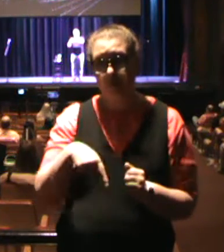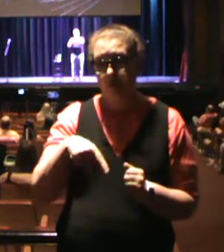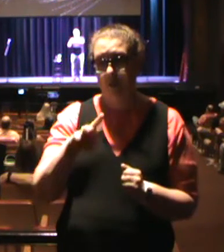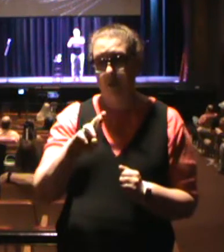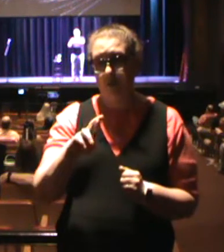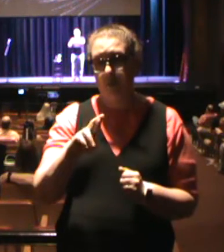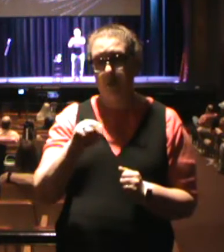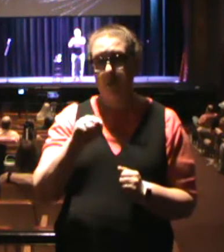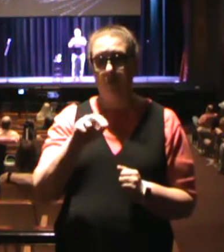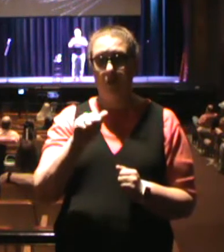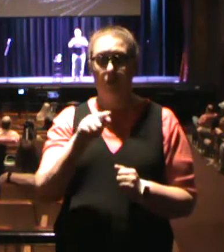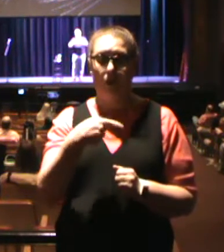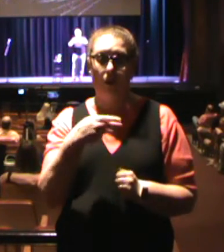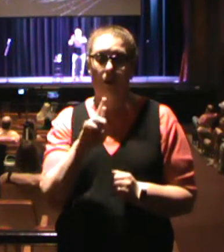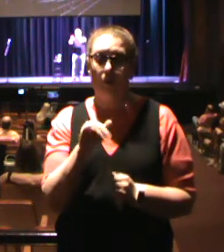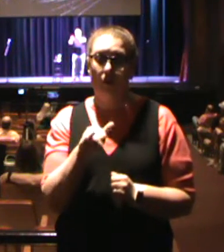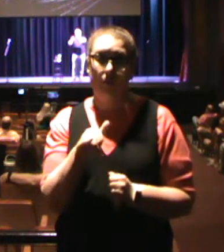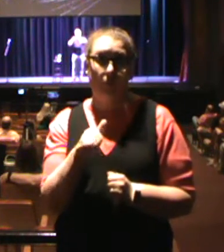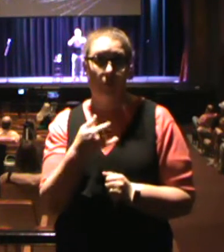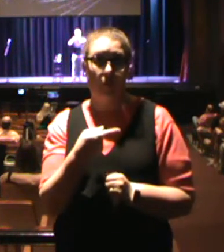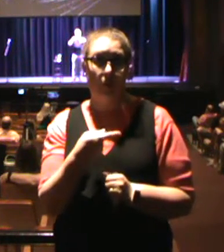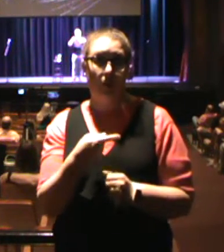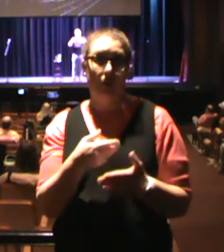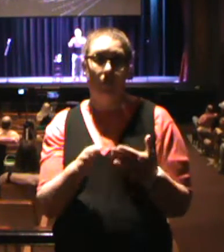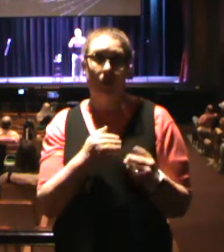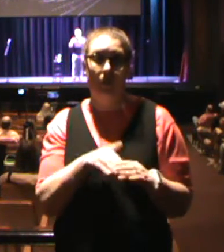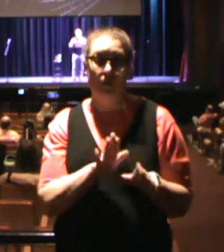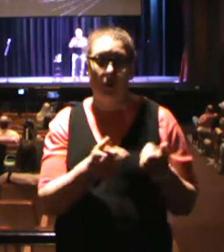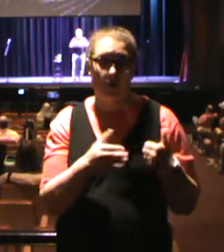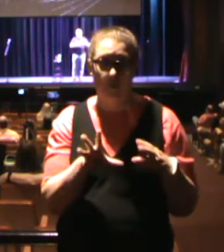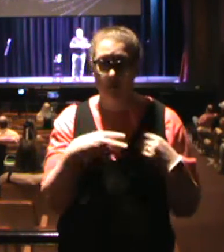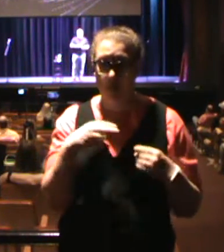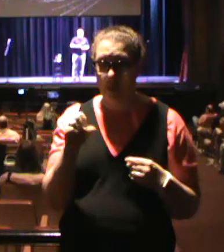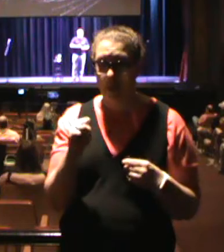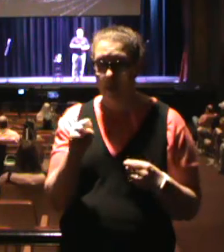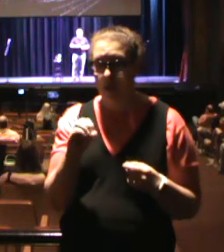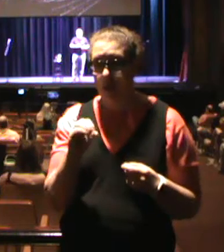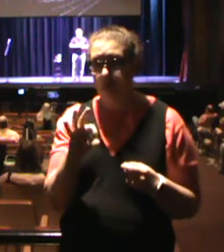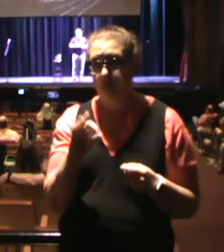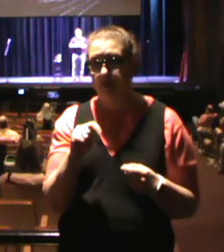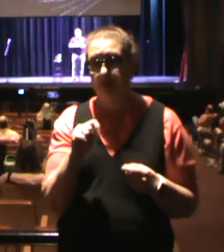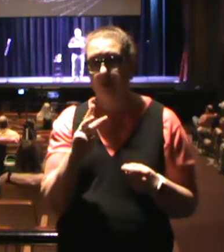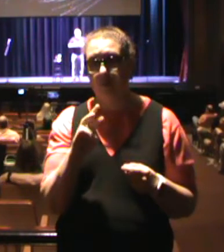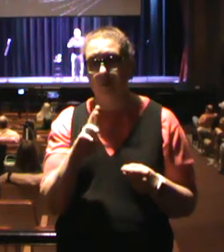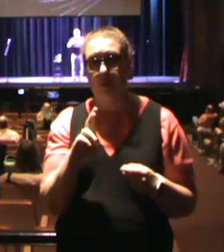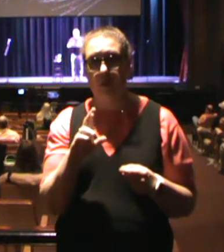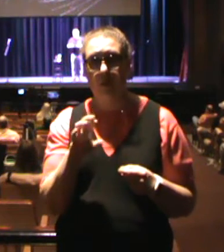a report of what's going on, and if they go to some place that they shouldn't be going, I automatically get an email.